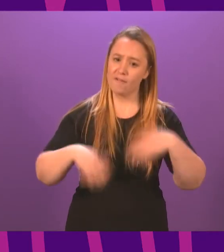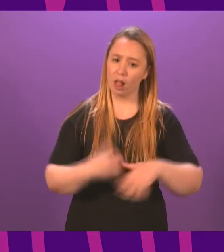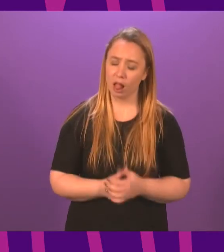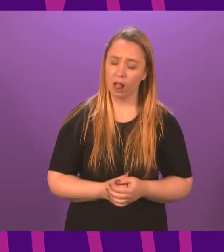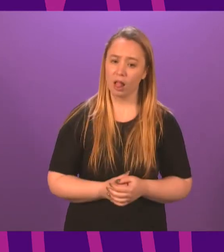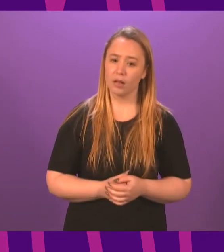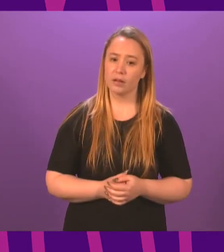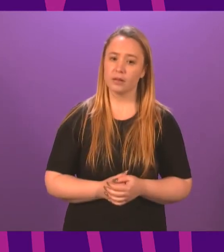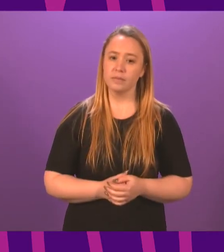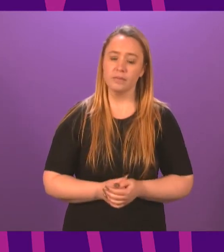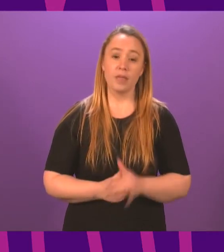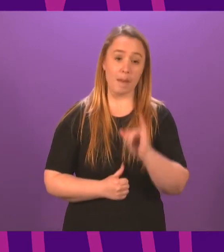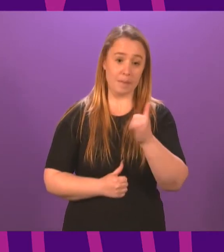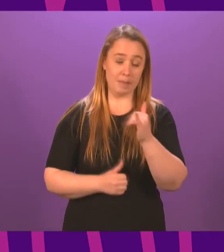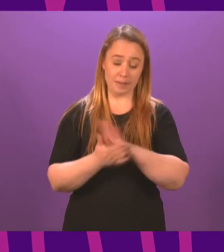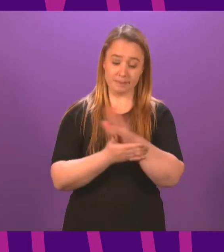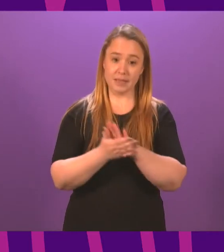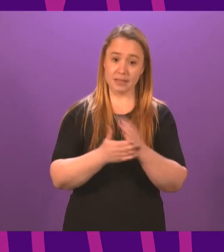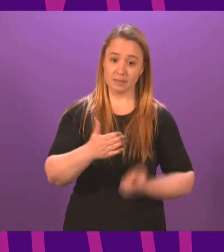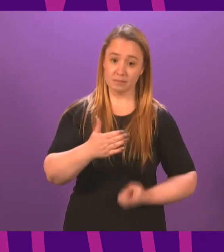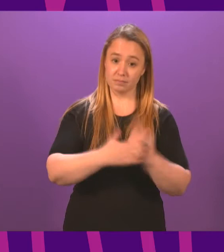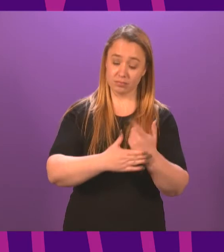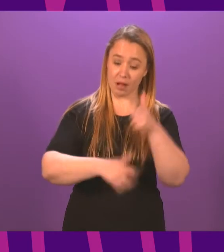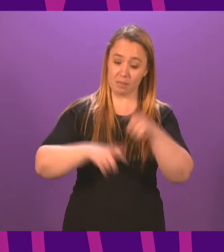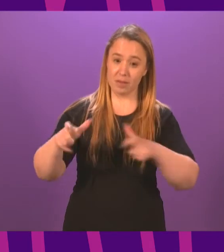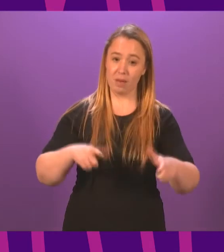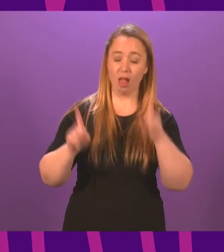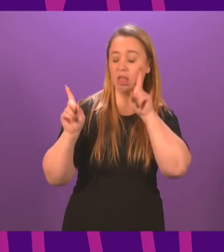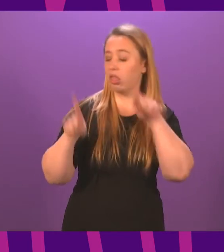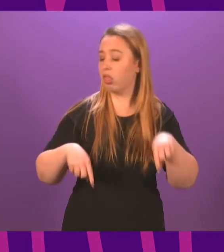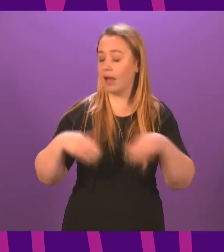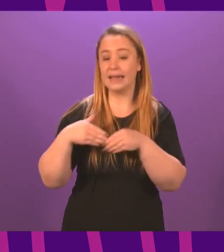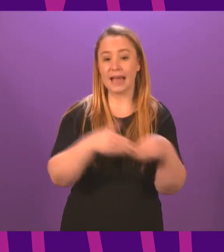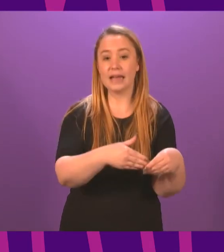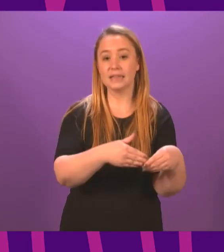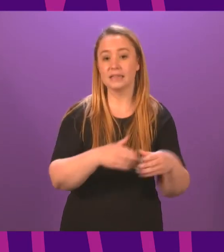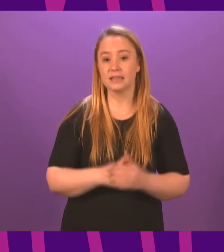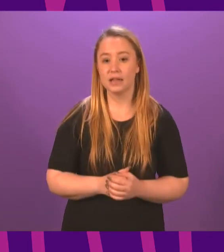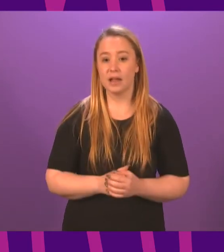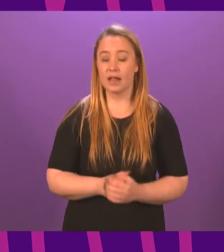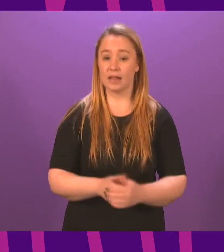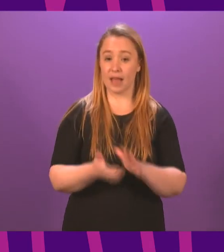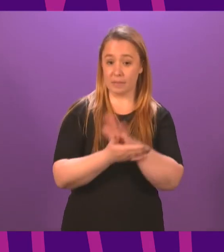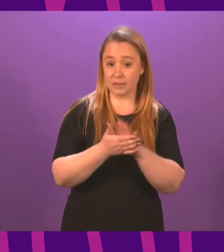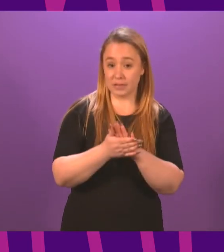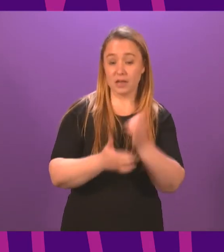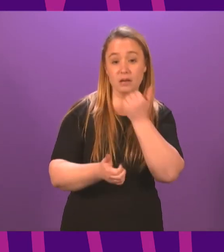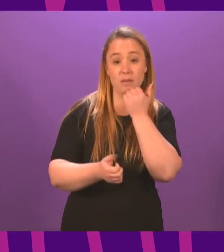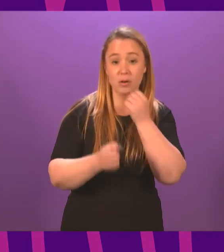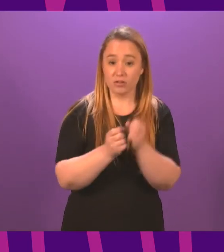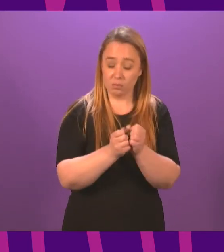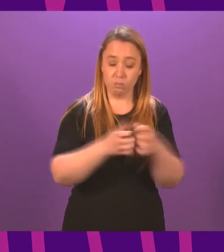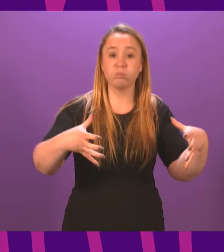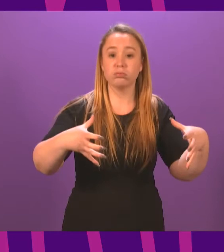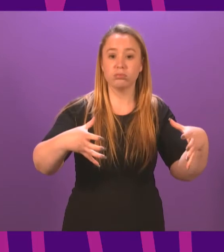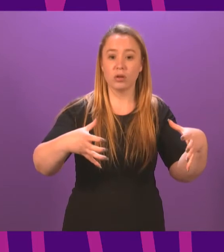most probably result in a situation where people are less likely to follow the guidance, and we could end up with spikes that would prompt a Tier 4